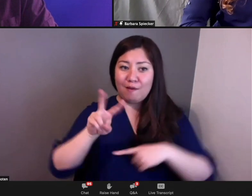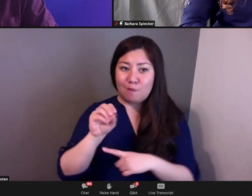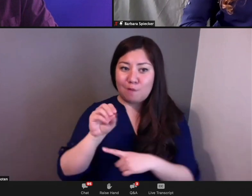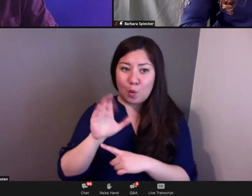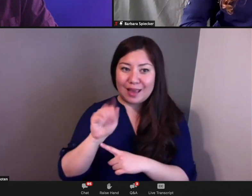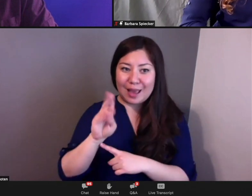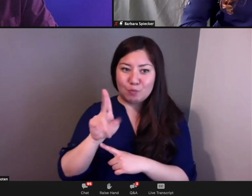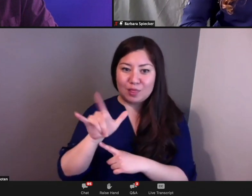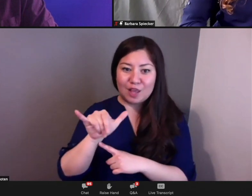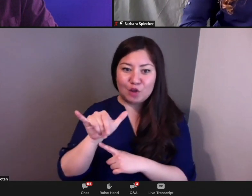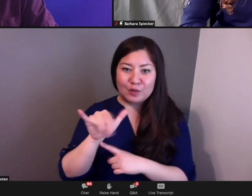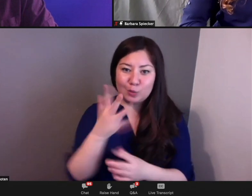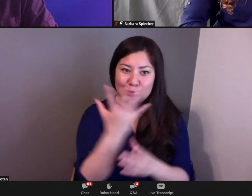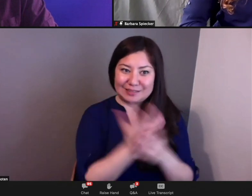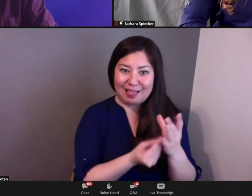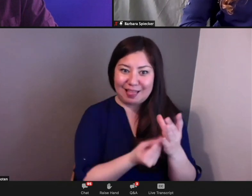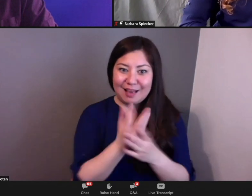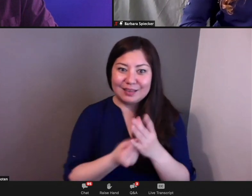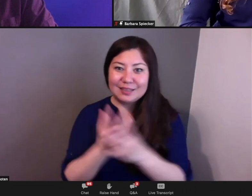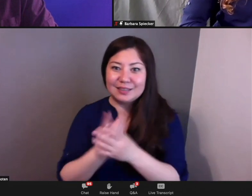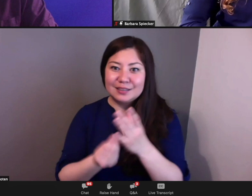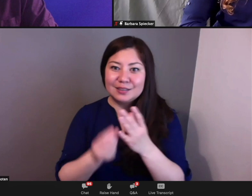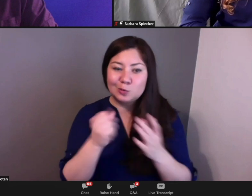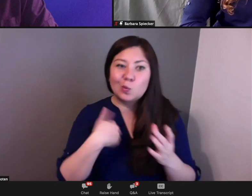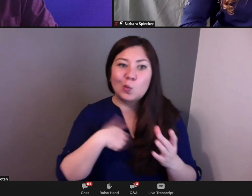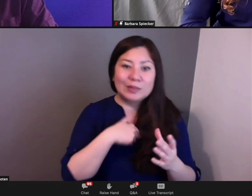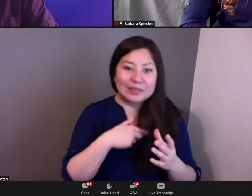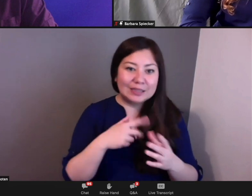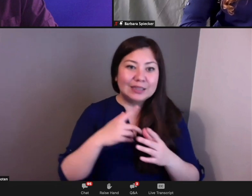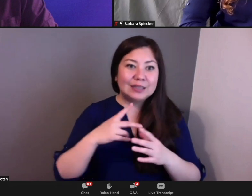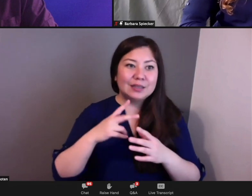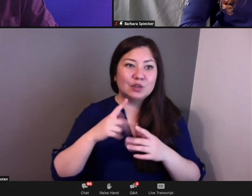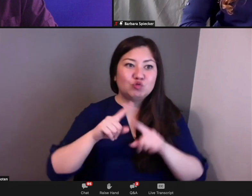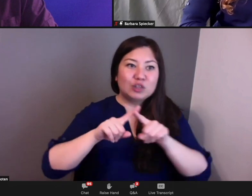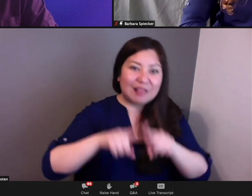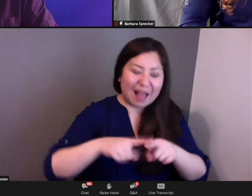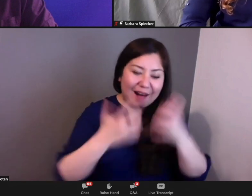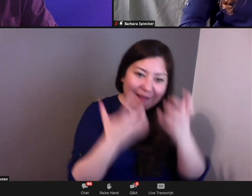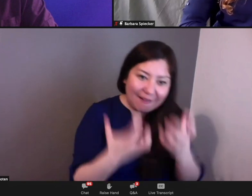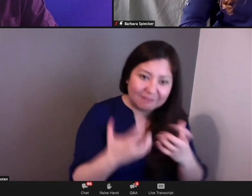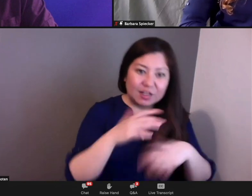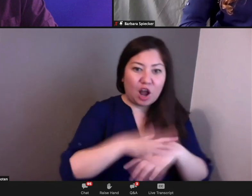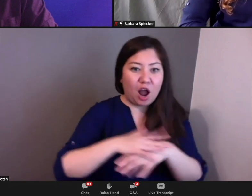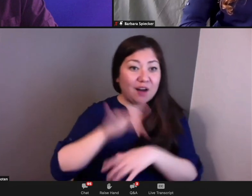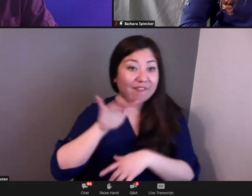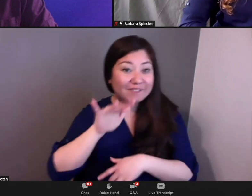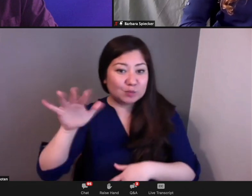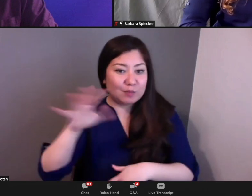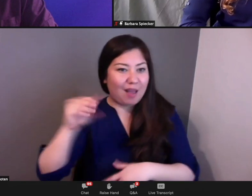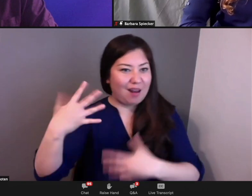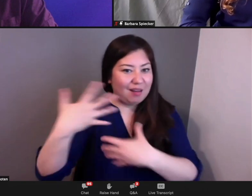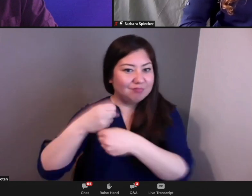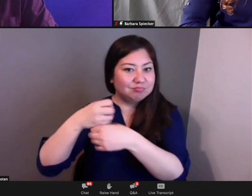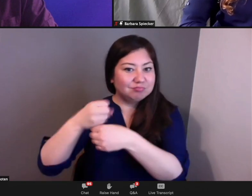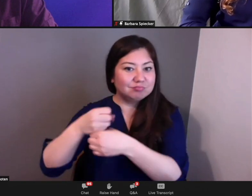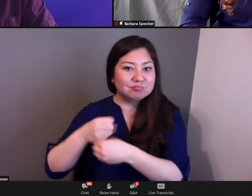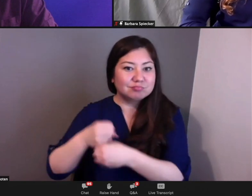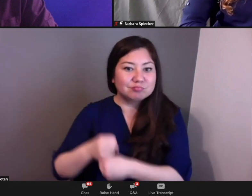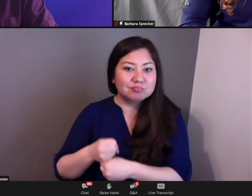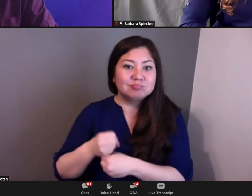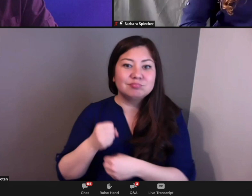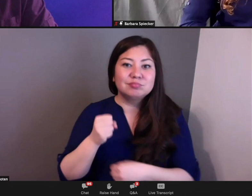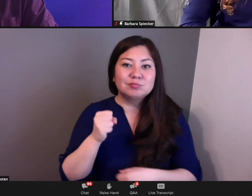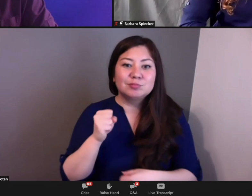What's your experience in terms of navigating school, in terms of interpreters and whatnot? The quality of the delivery of